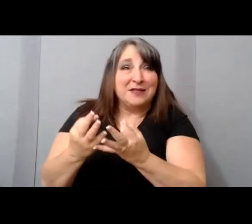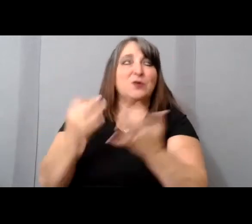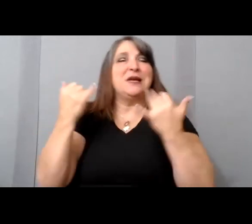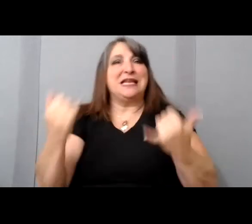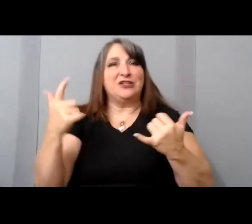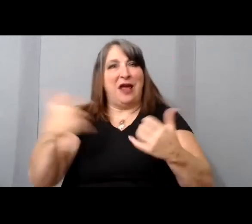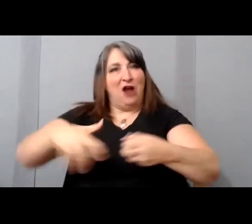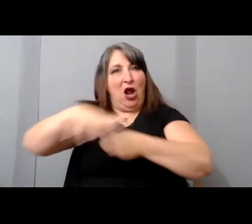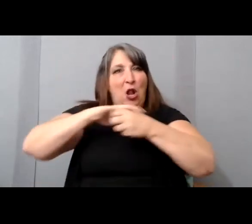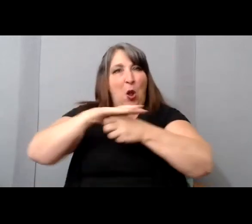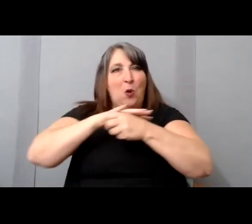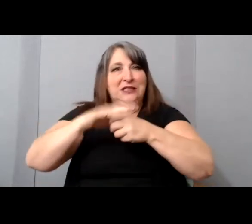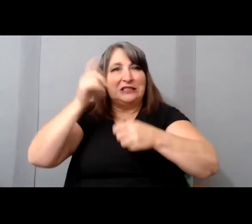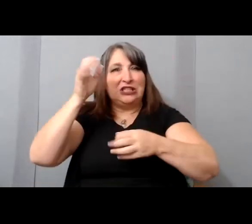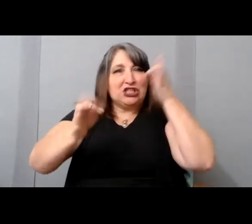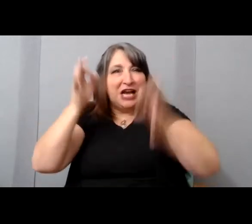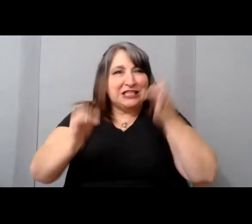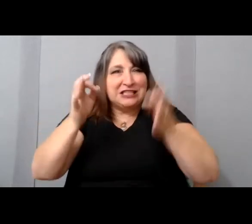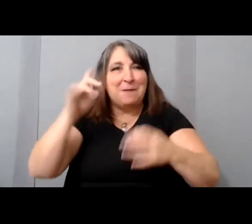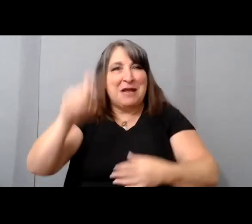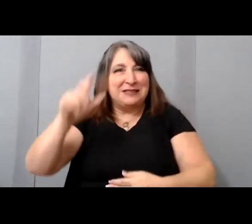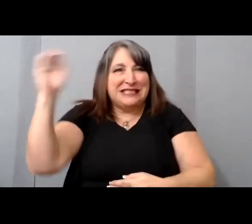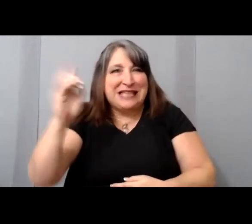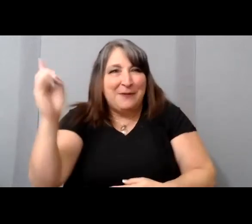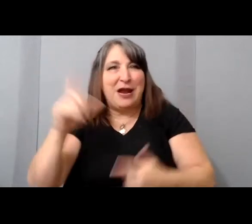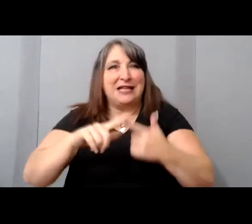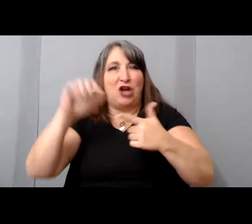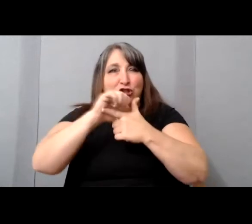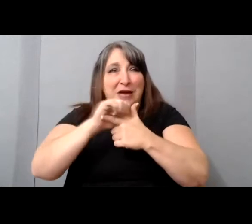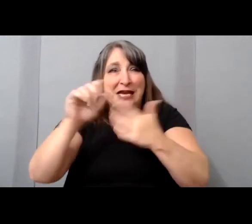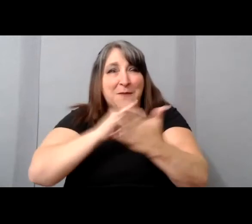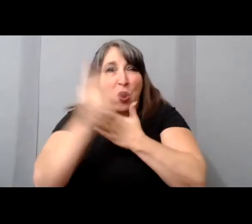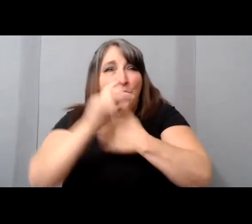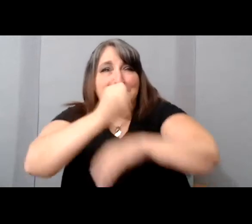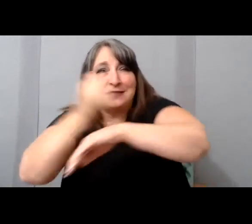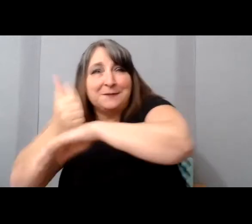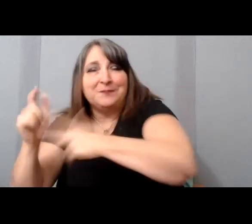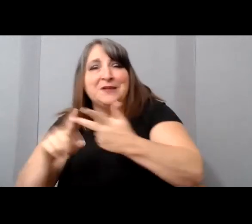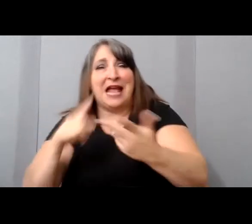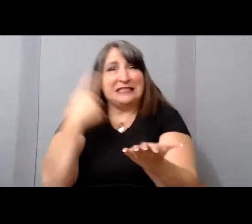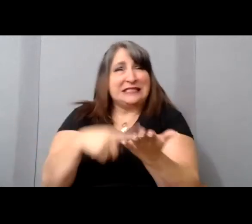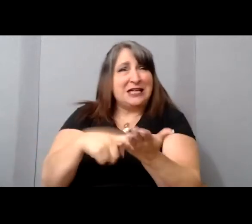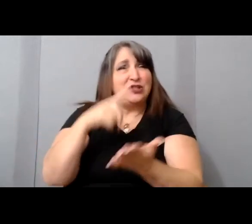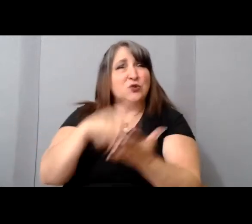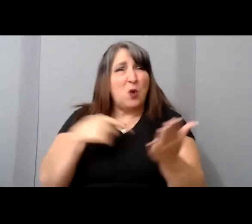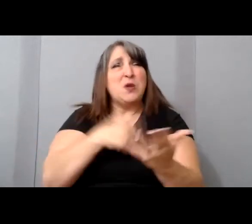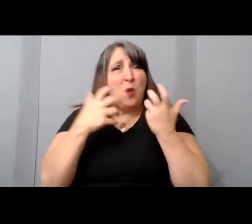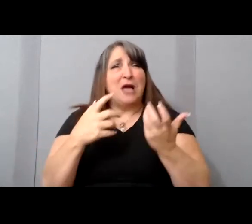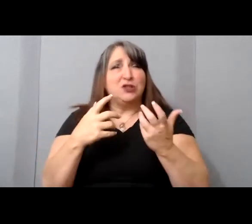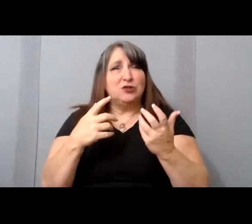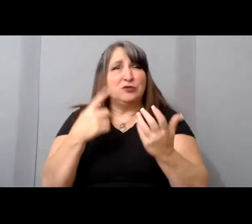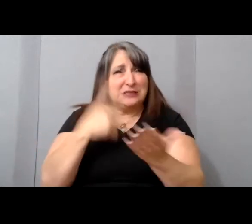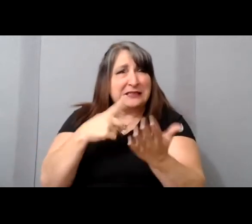good Democrats. We need to continue building out our training programs, hold focused discussions on what we want to tackle, and have an open